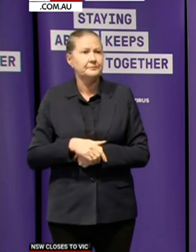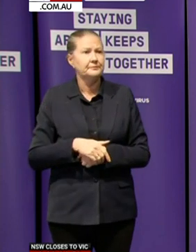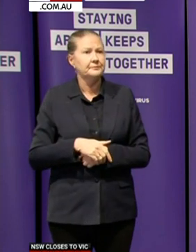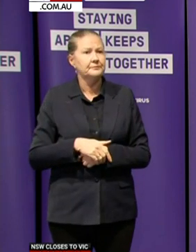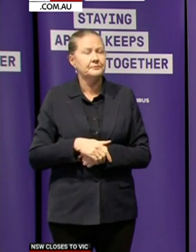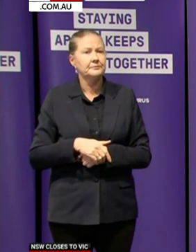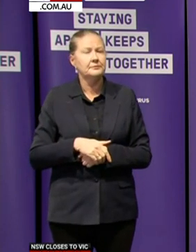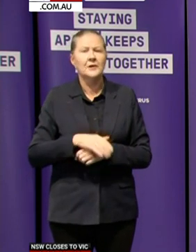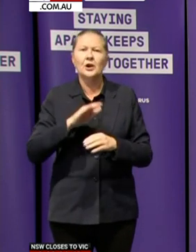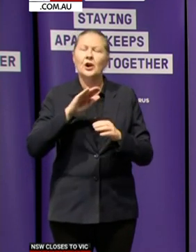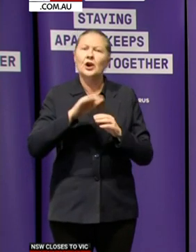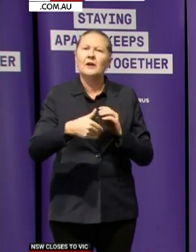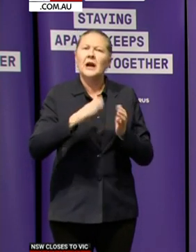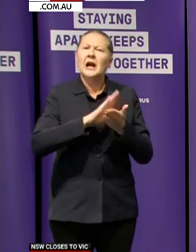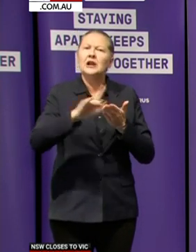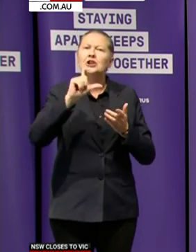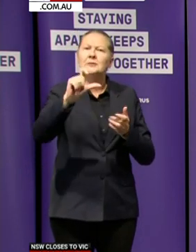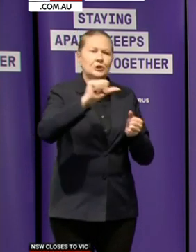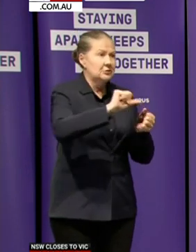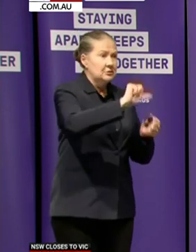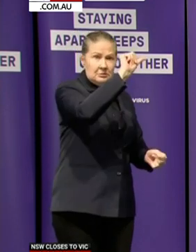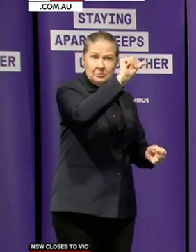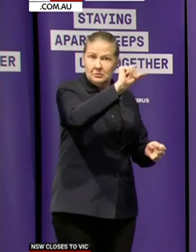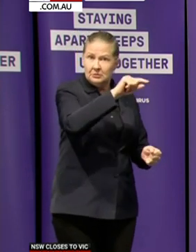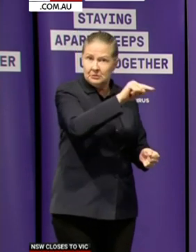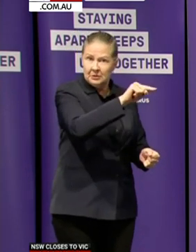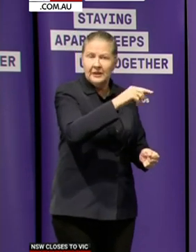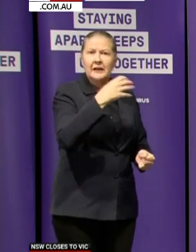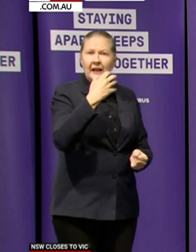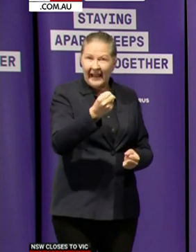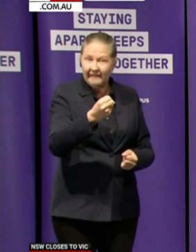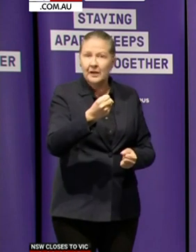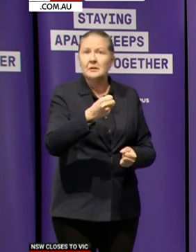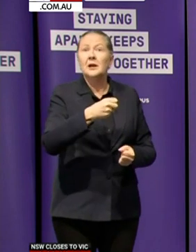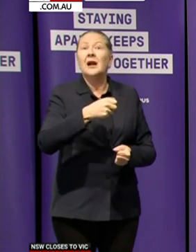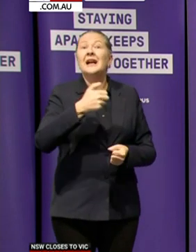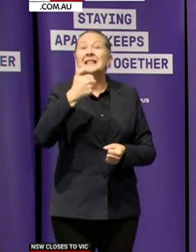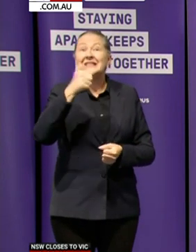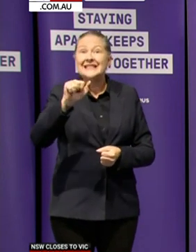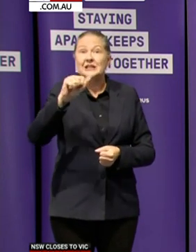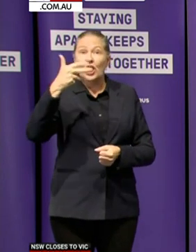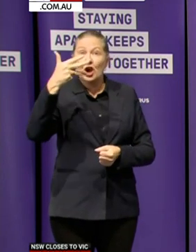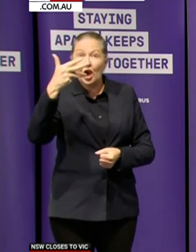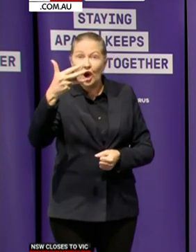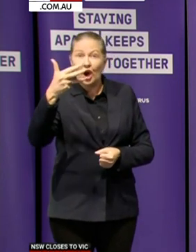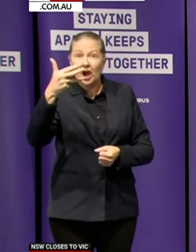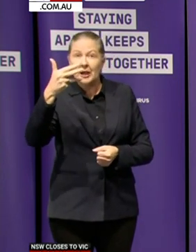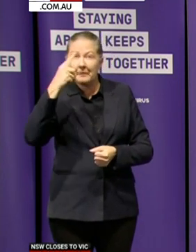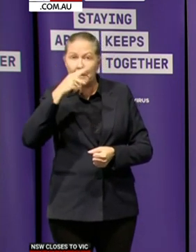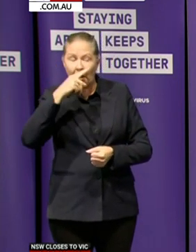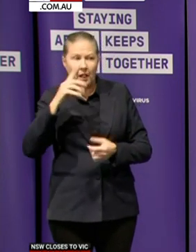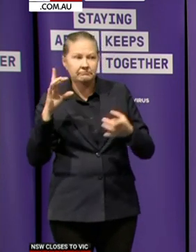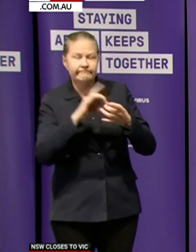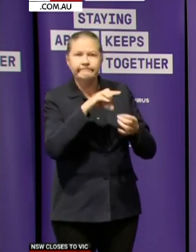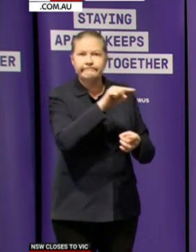the high-rise towers, there are 69 cases that can be linked to the towers, up from 53. There's